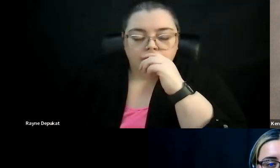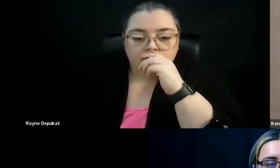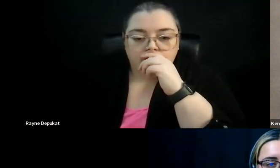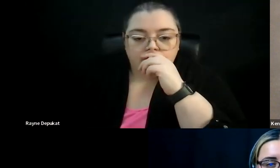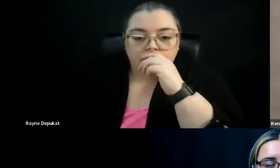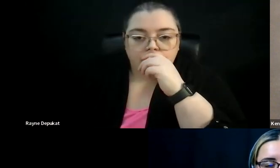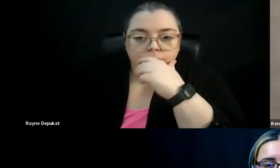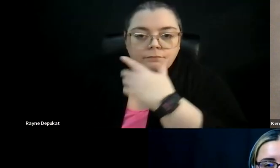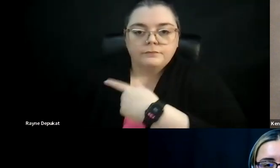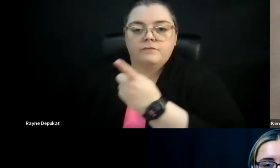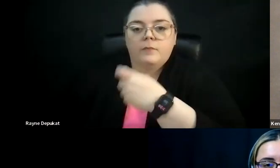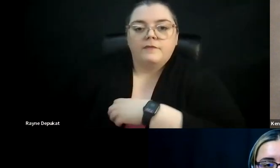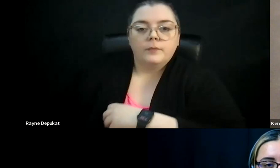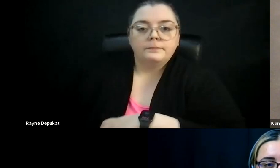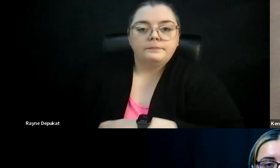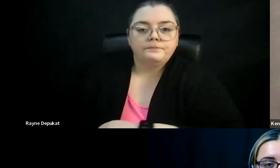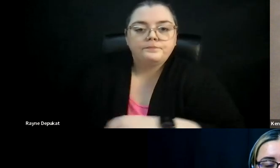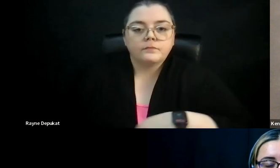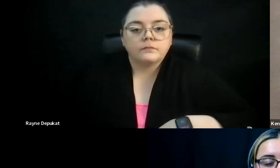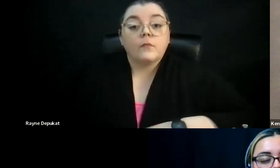Something in the chat. Let me just check.